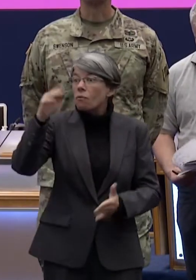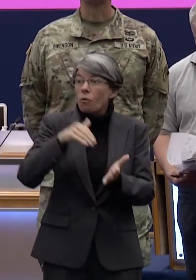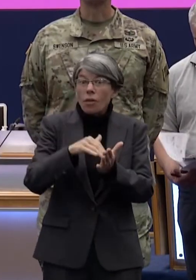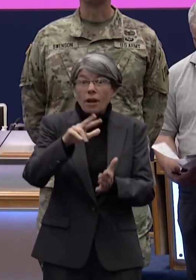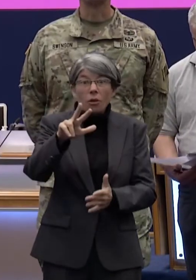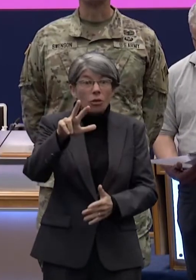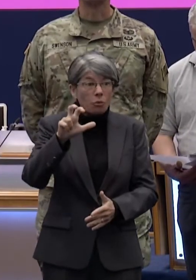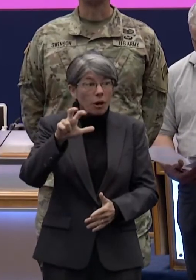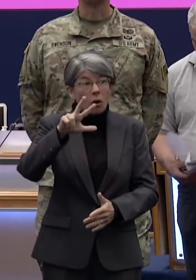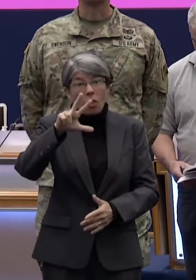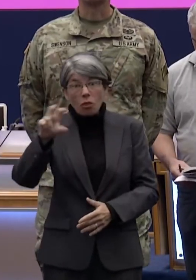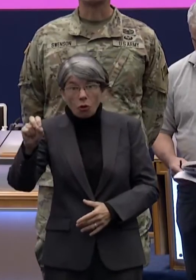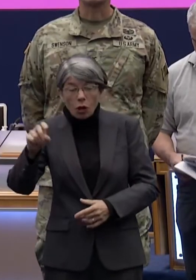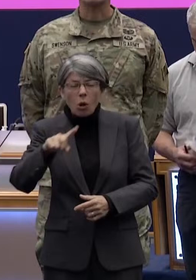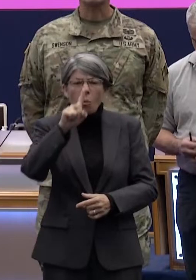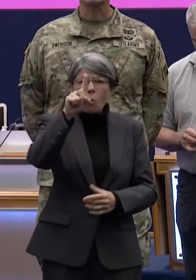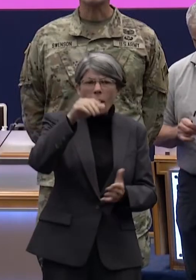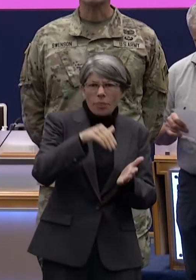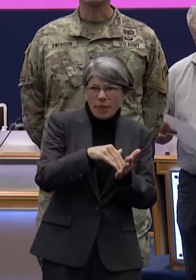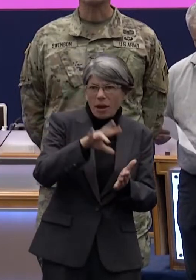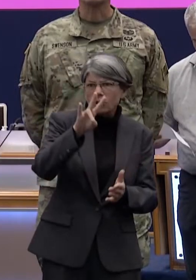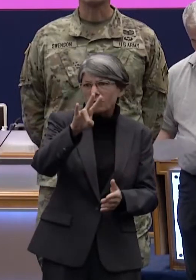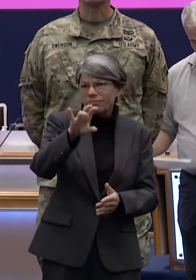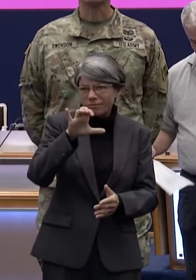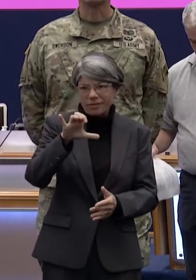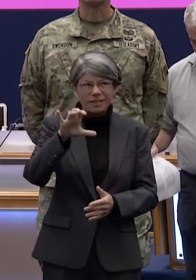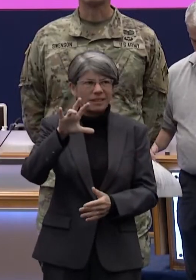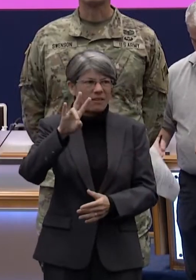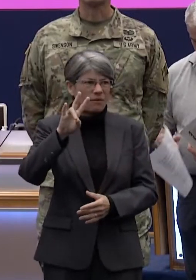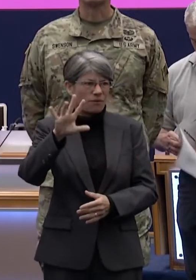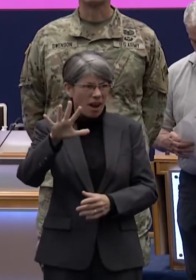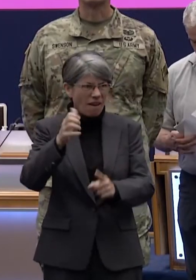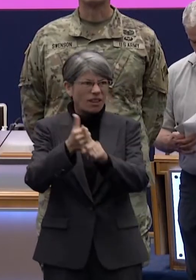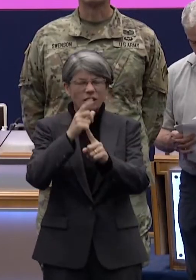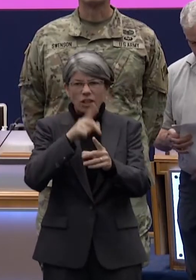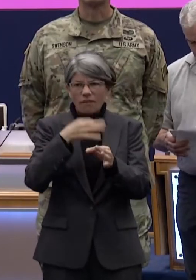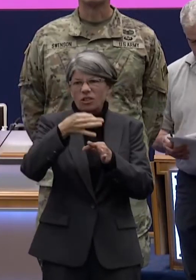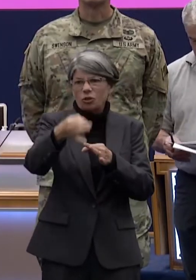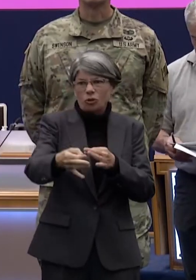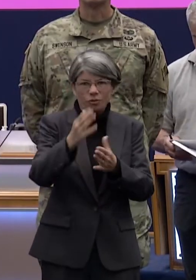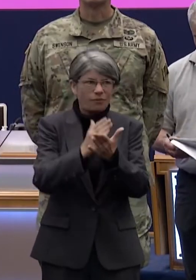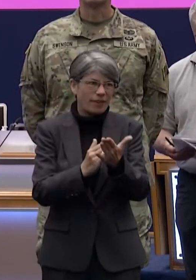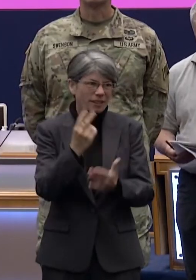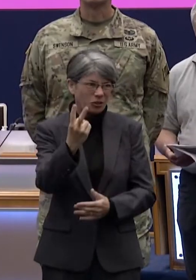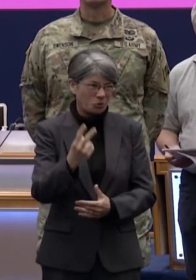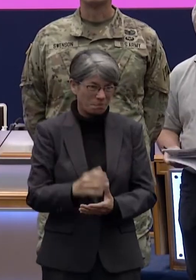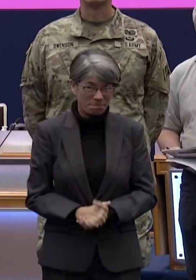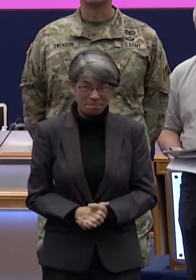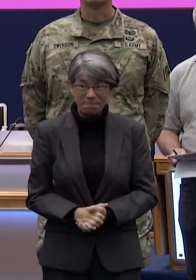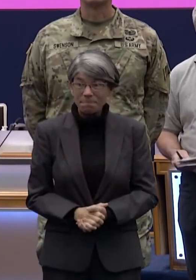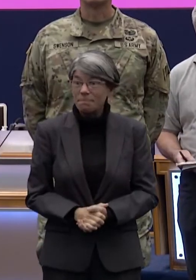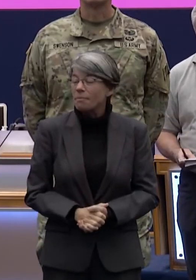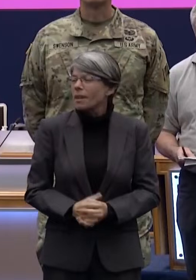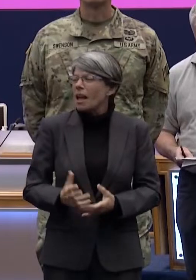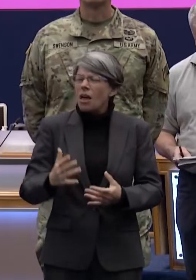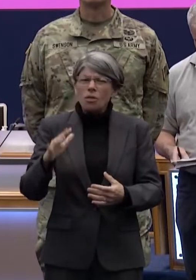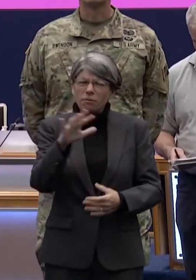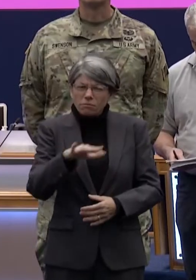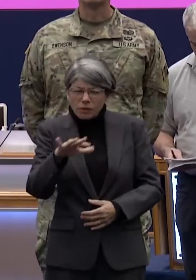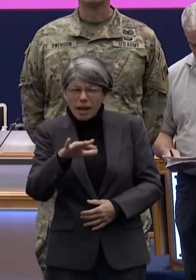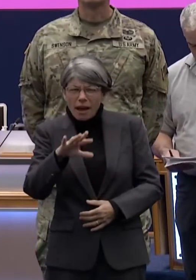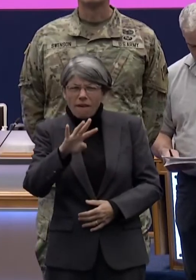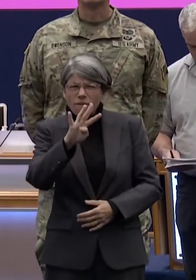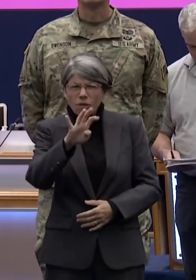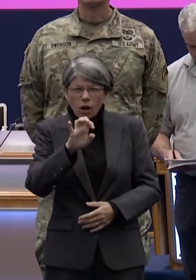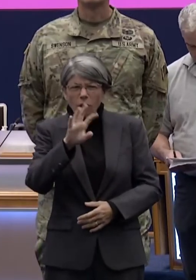4,330 have been cleared and 1,735 have been deferred to Phase 2. There are roughly